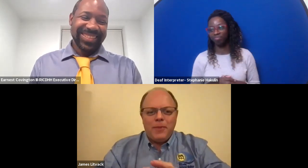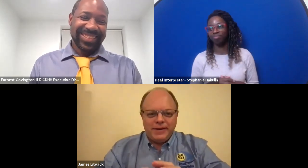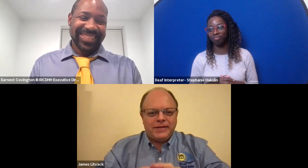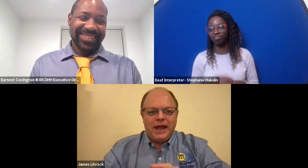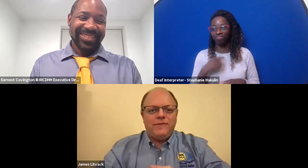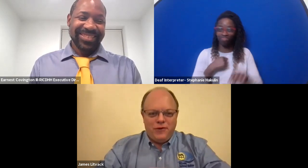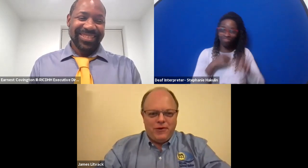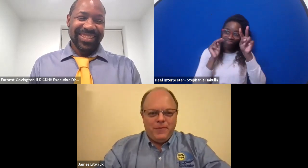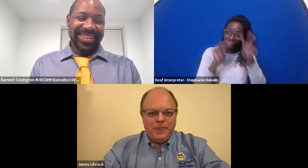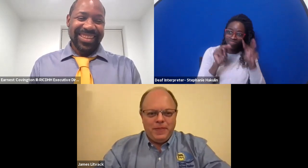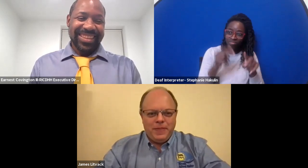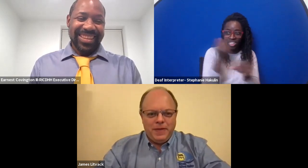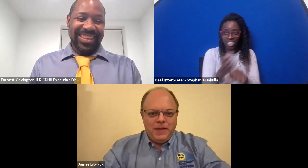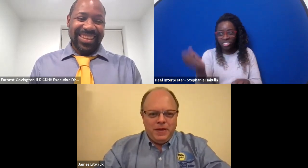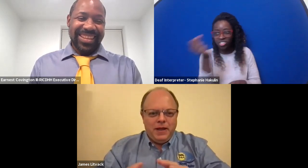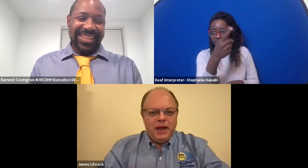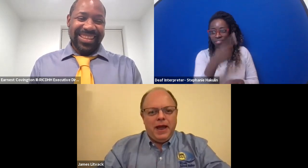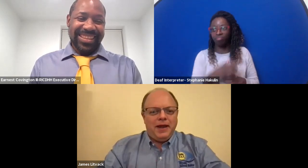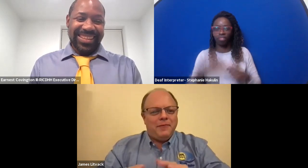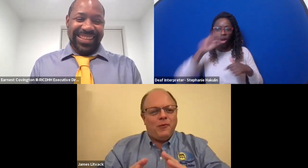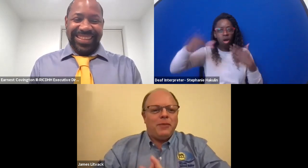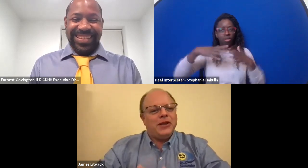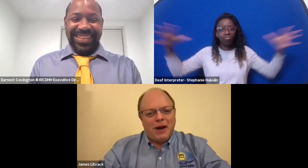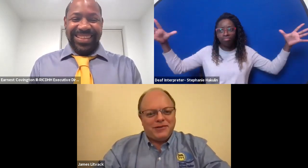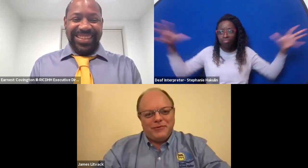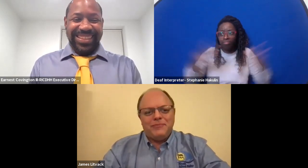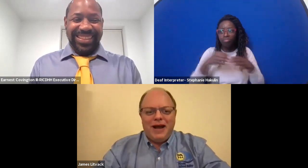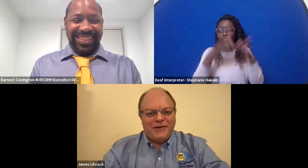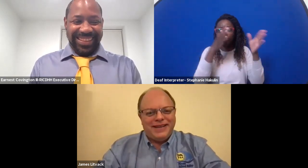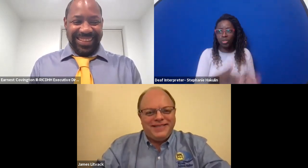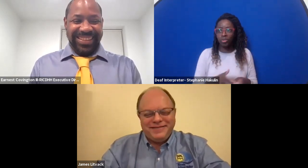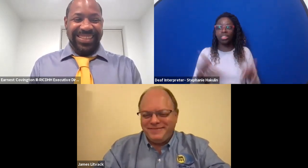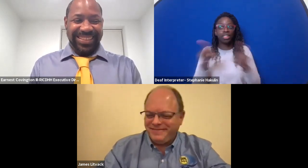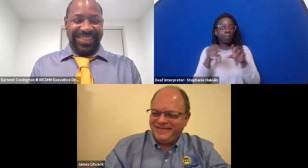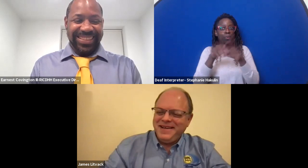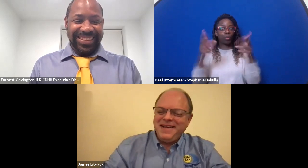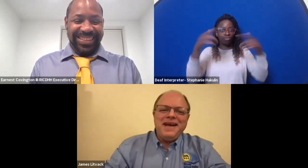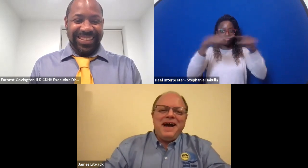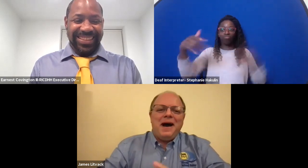we'll all be in the same room and we'll be sponsoring brownies.